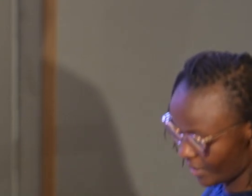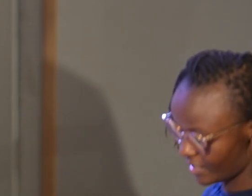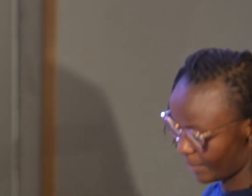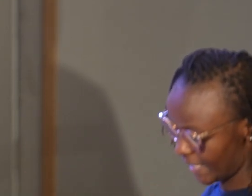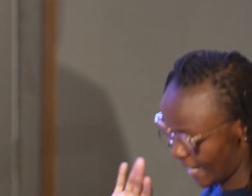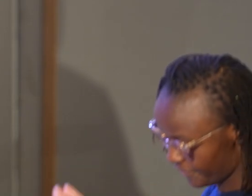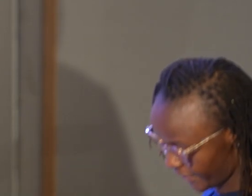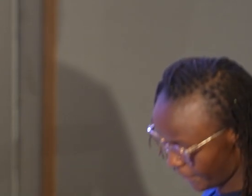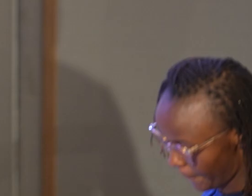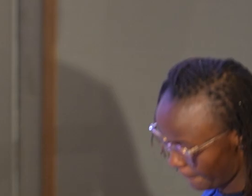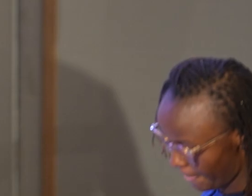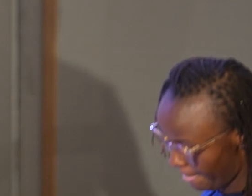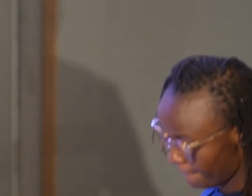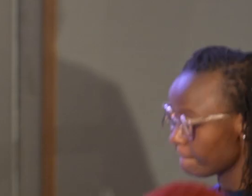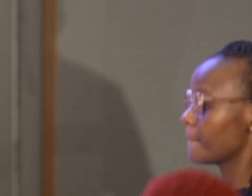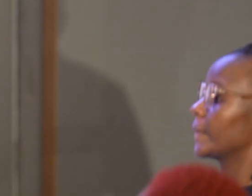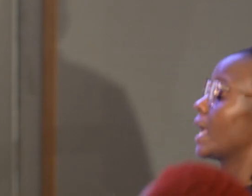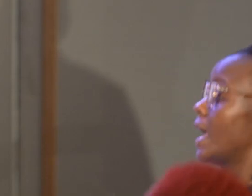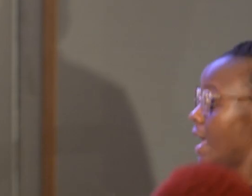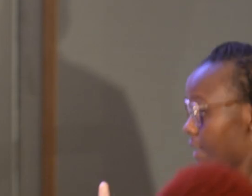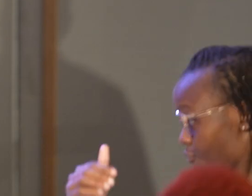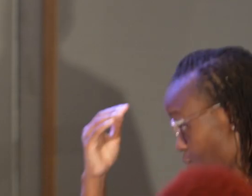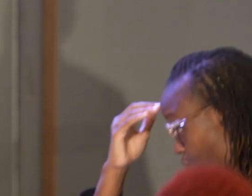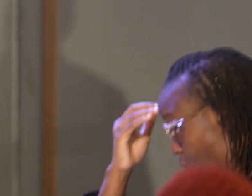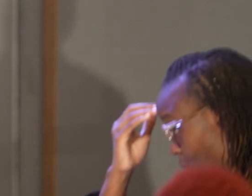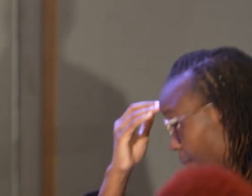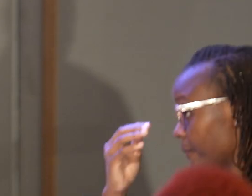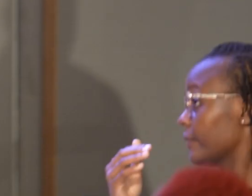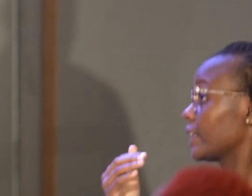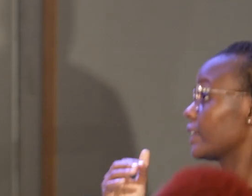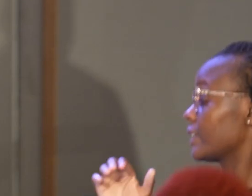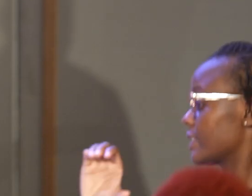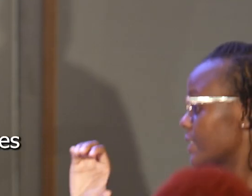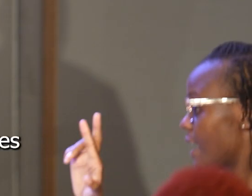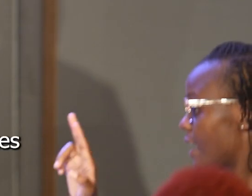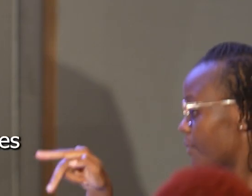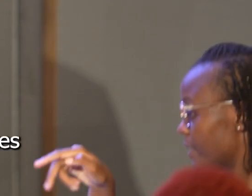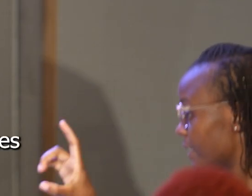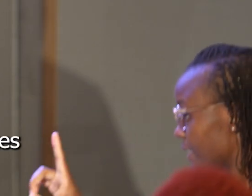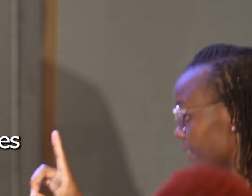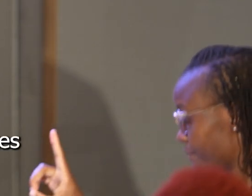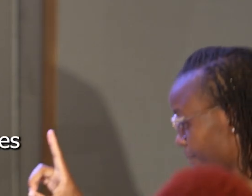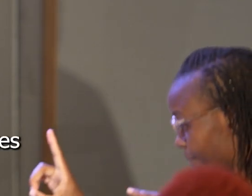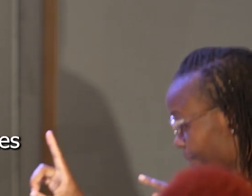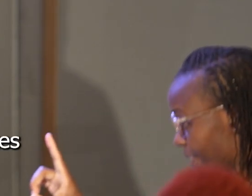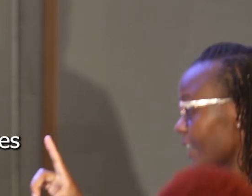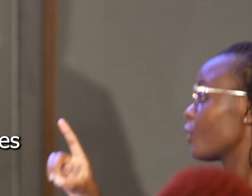in Africa, we also realized that the CRPD, even though it